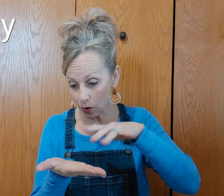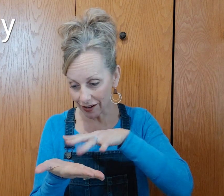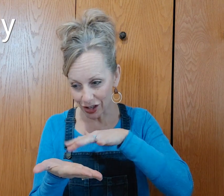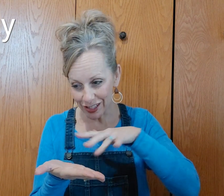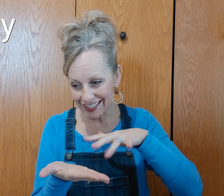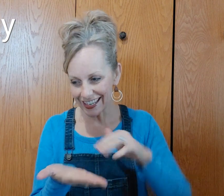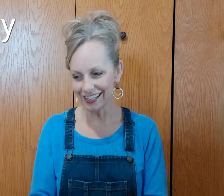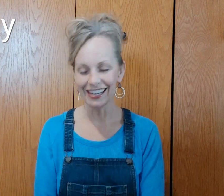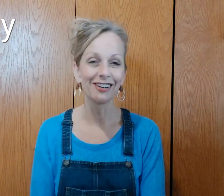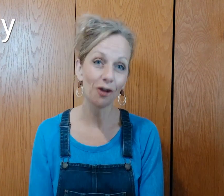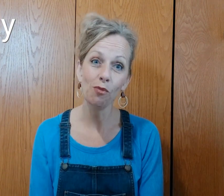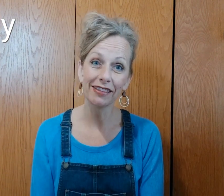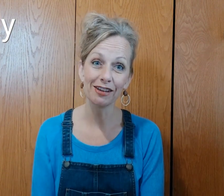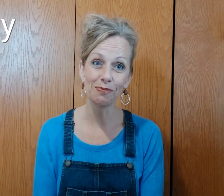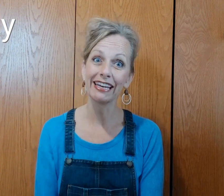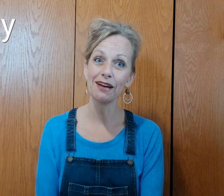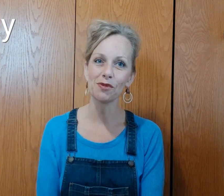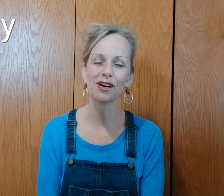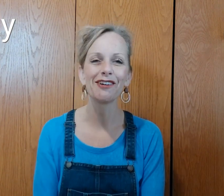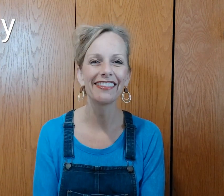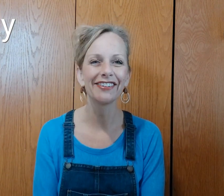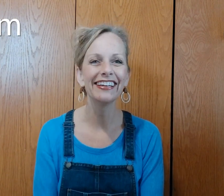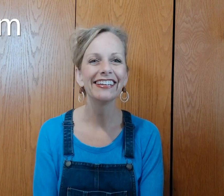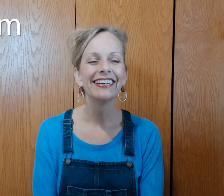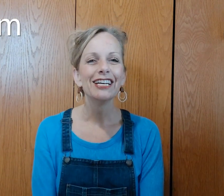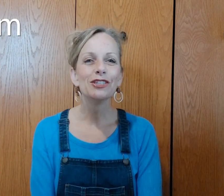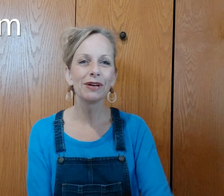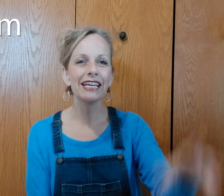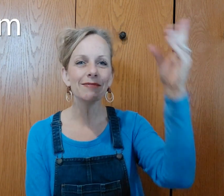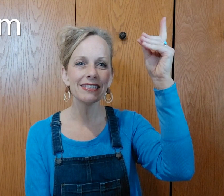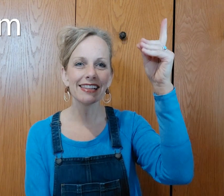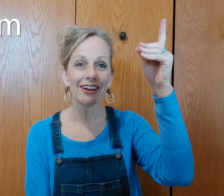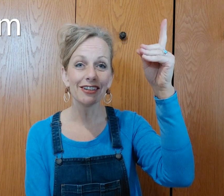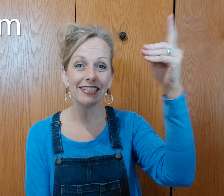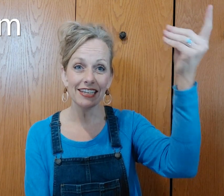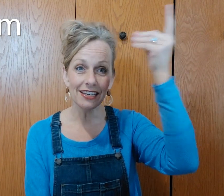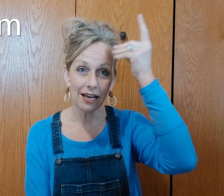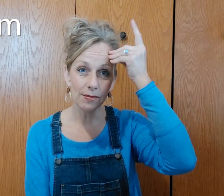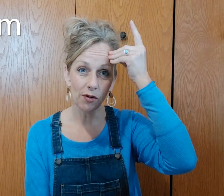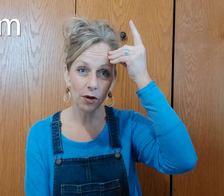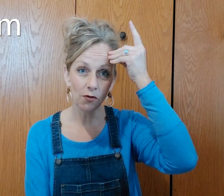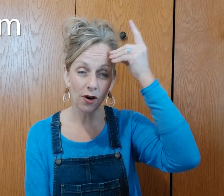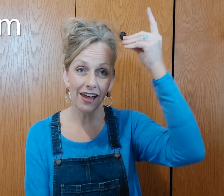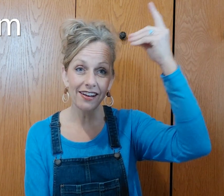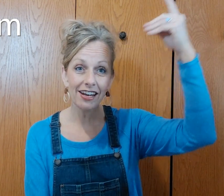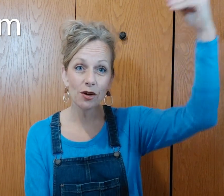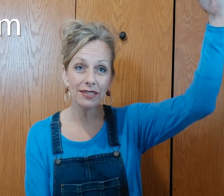work. You're studying or hoping that you're picking up the work, rather, right? Dream is the letter D. It comes from your forehead and it goes